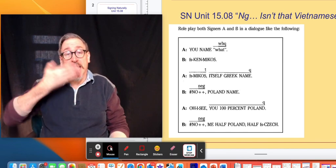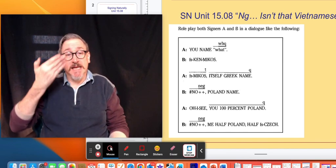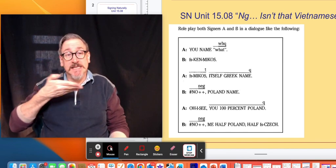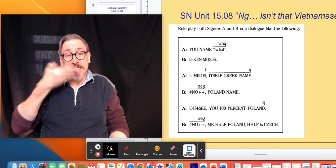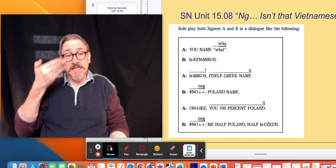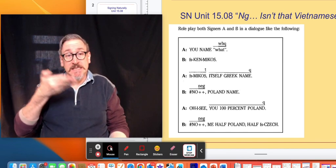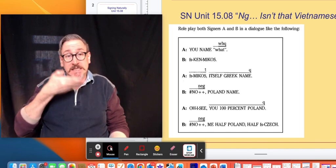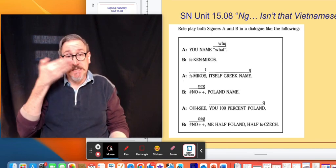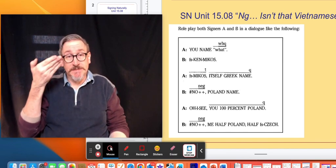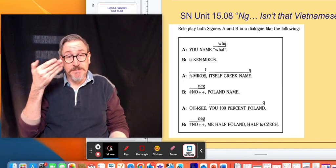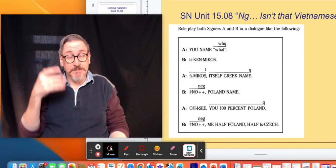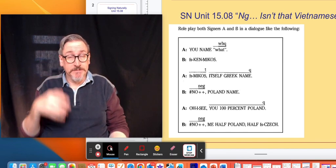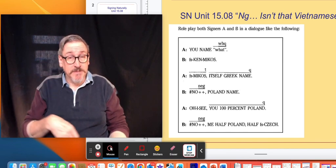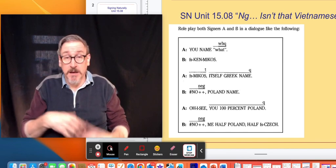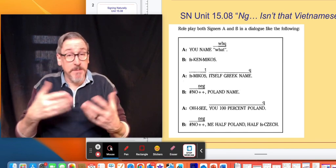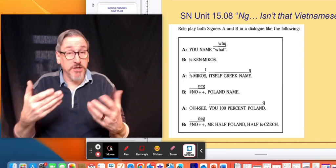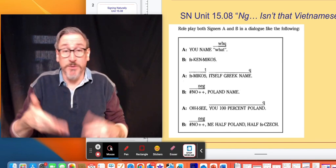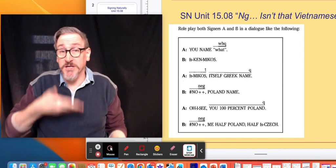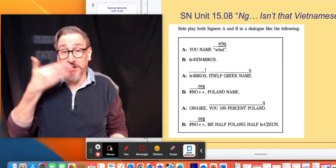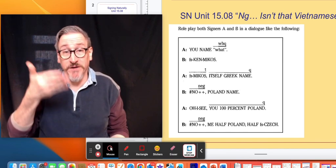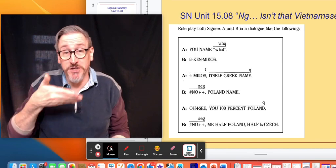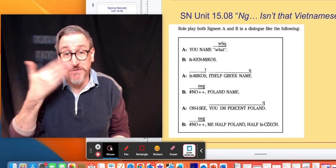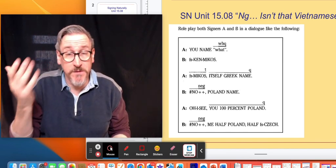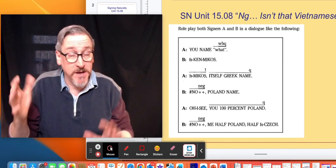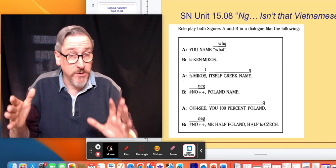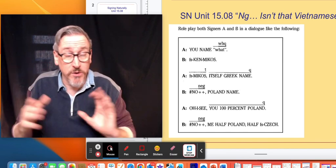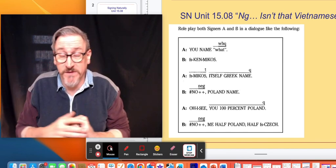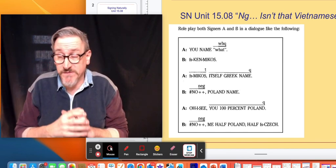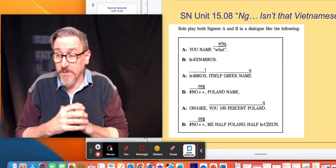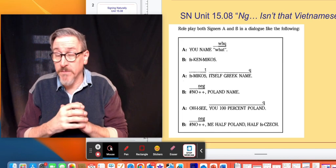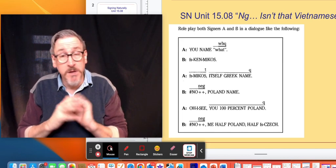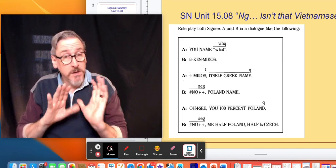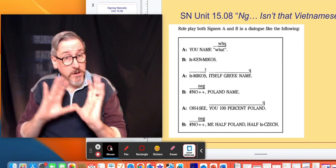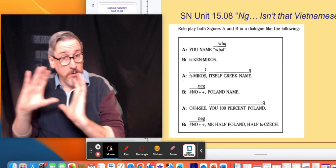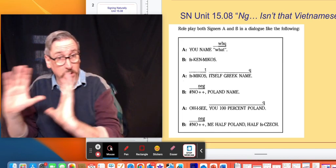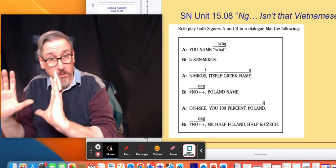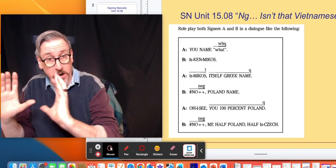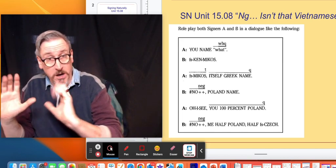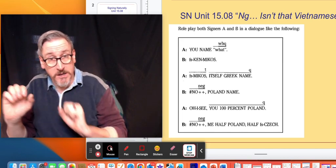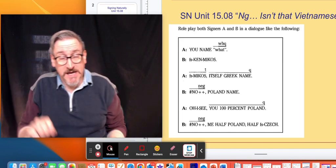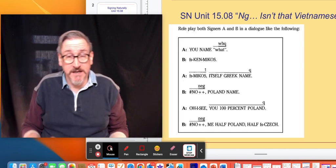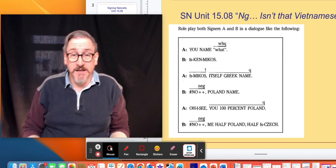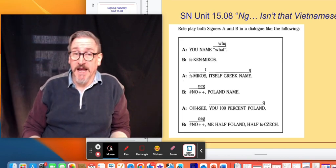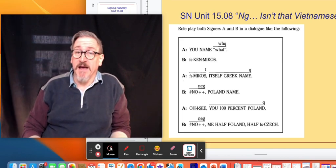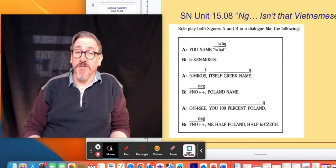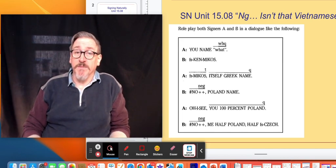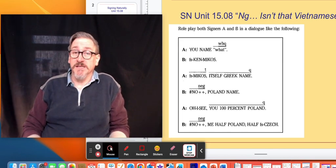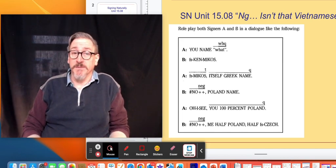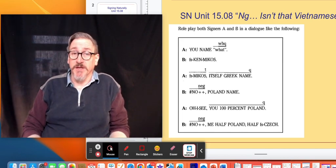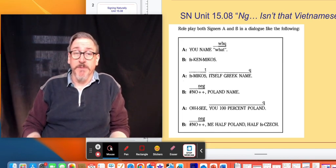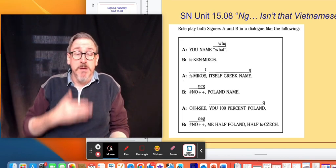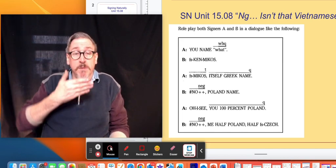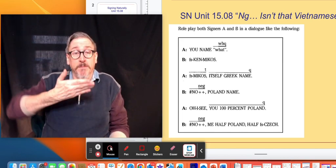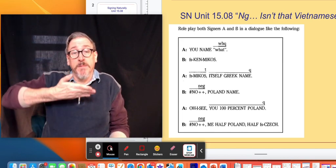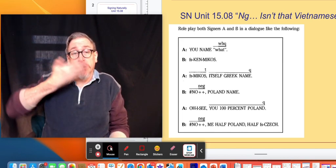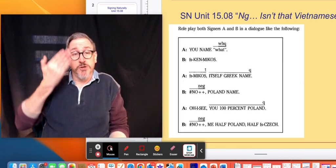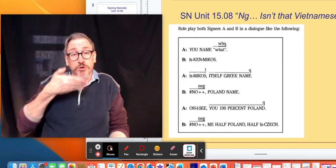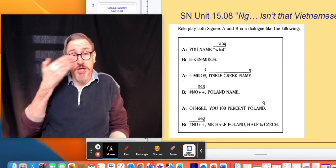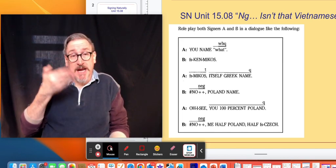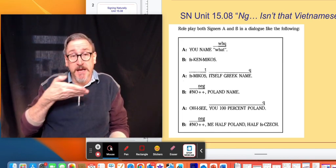for check is this. I'm not sure what the derivation's from. I don't know if it's from a sign that they have that means something,